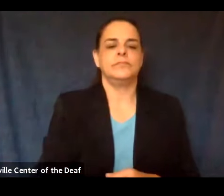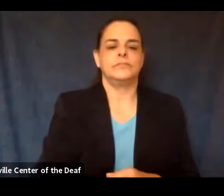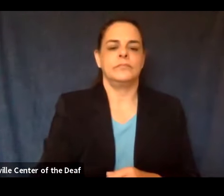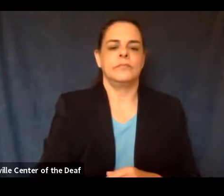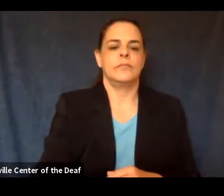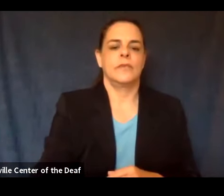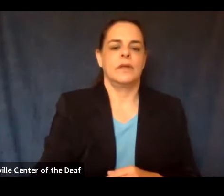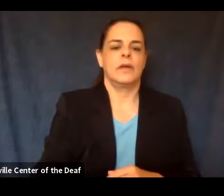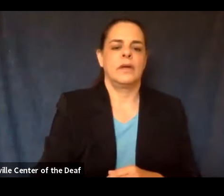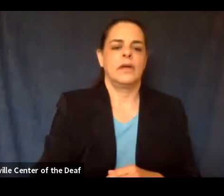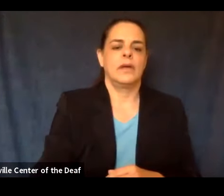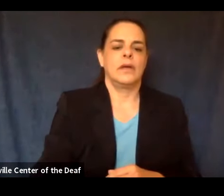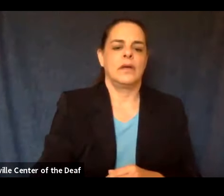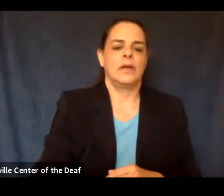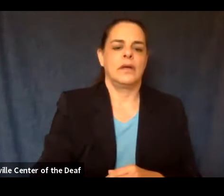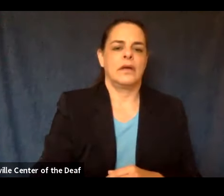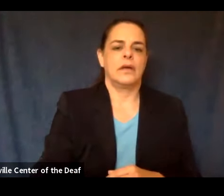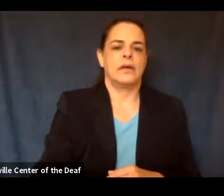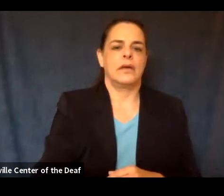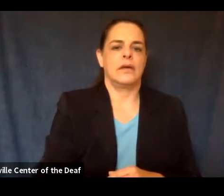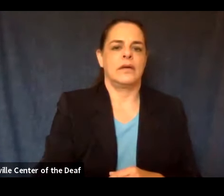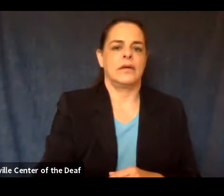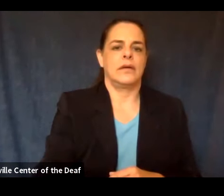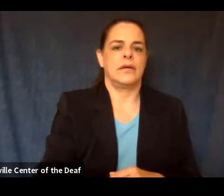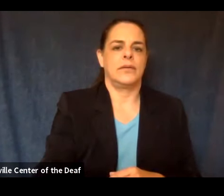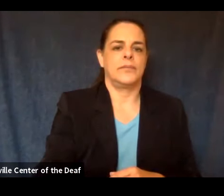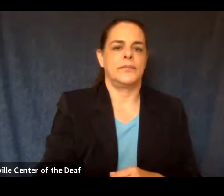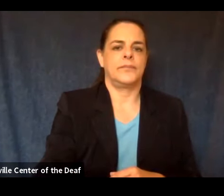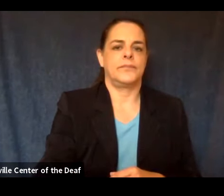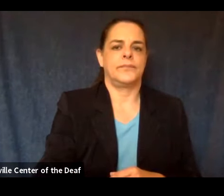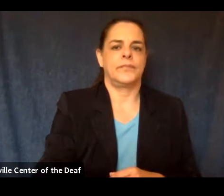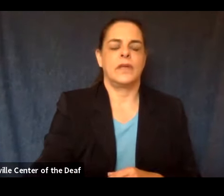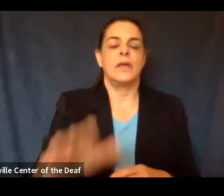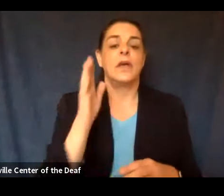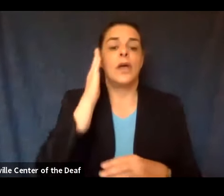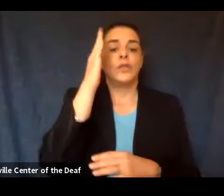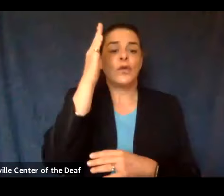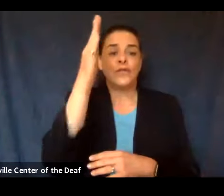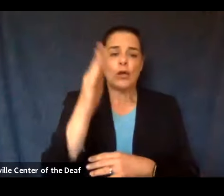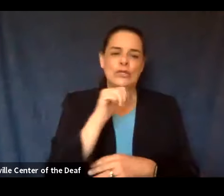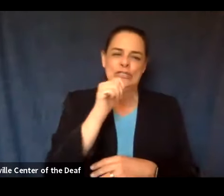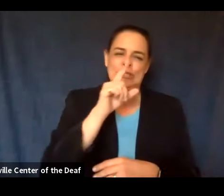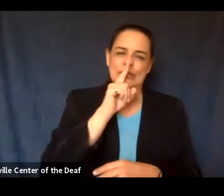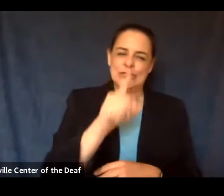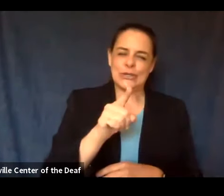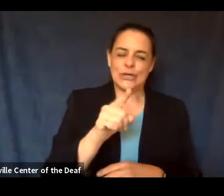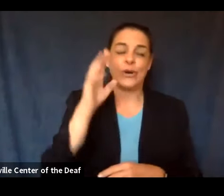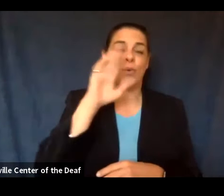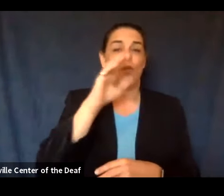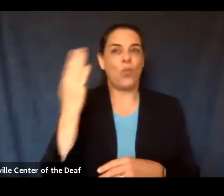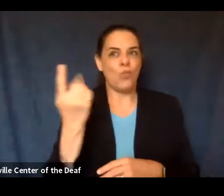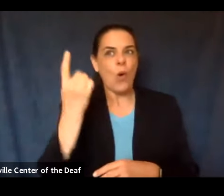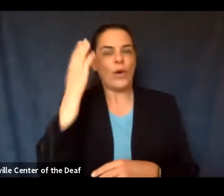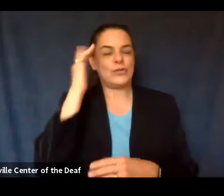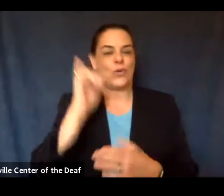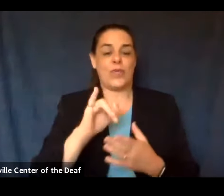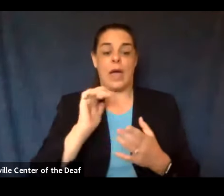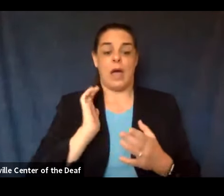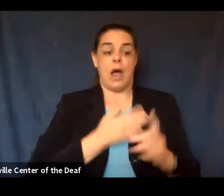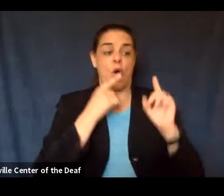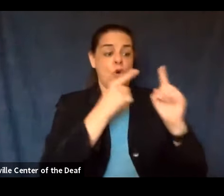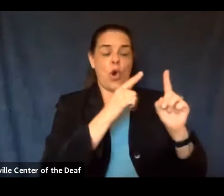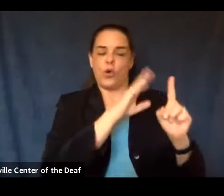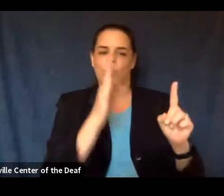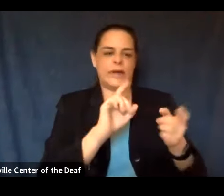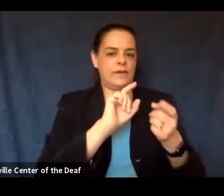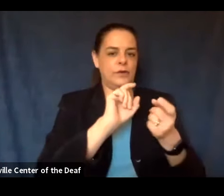There's uncertainty ahead. I think everyone realizes that, but our goals won't change. We'll always strive to keep our patients safe. We'll always strive to keep our team members